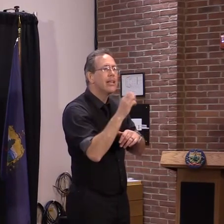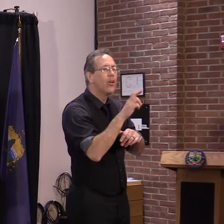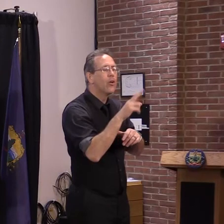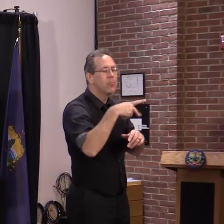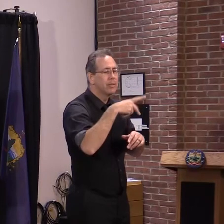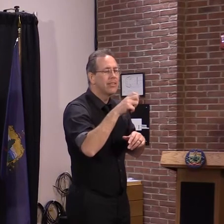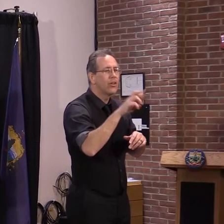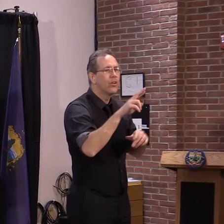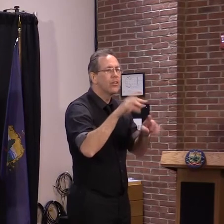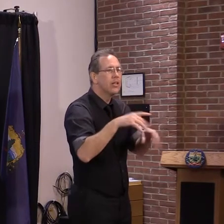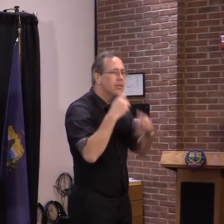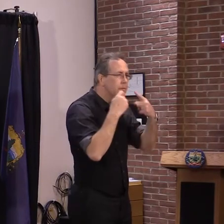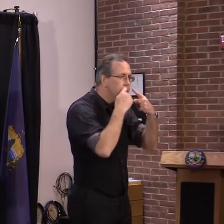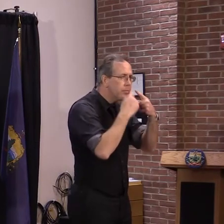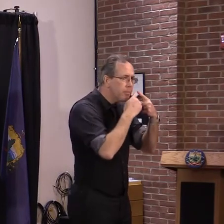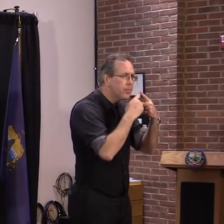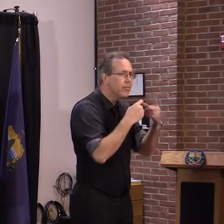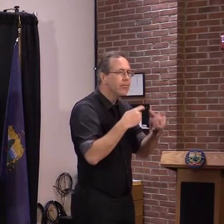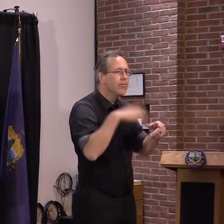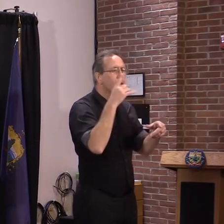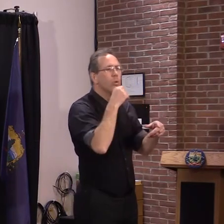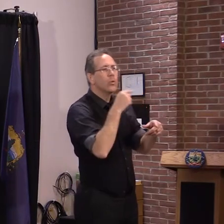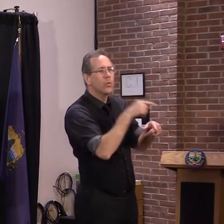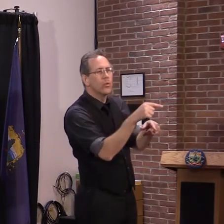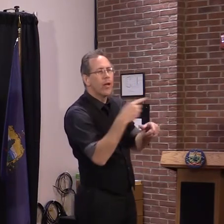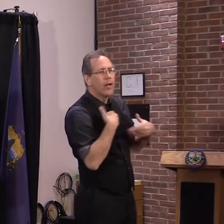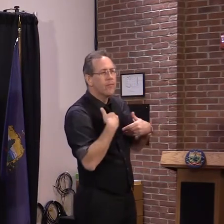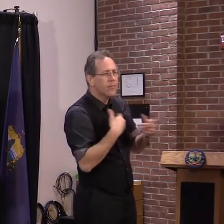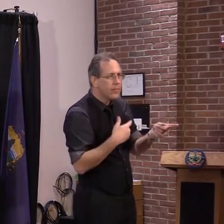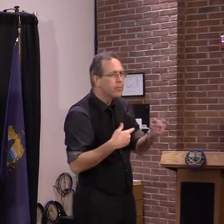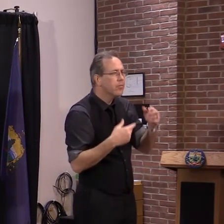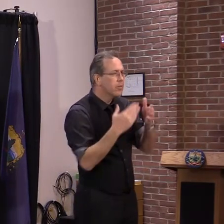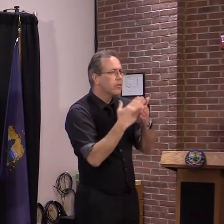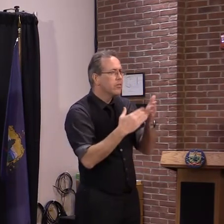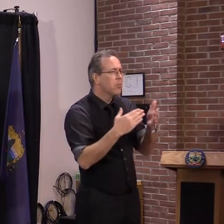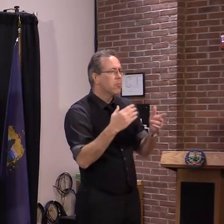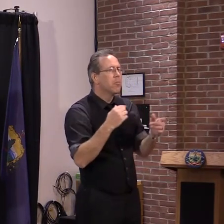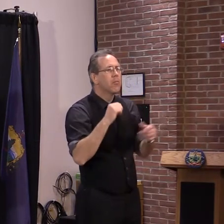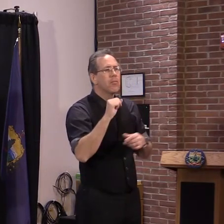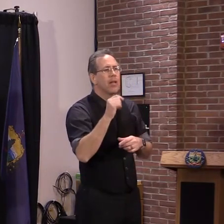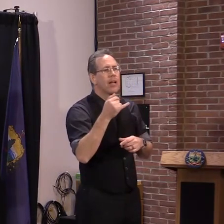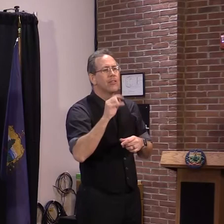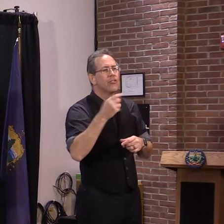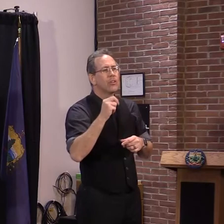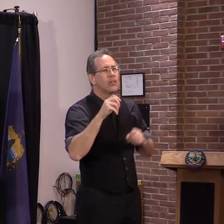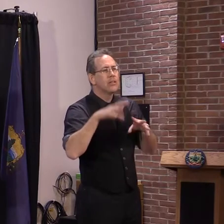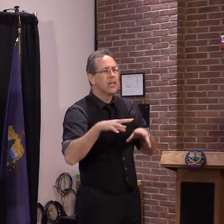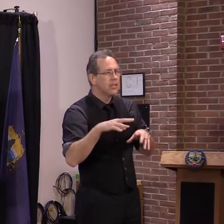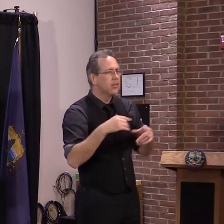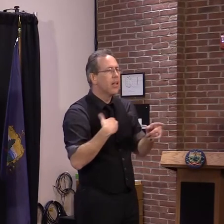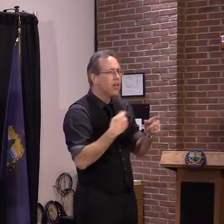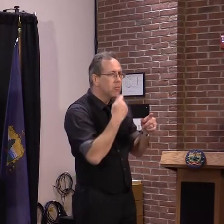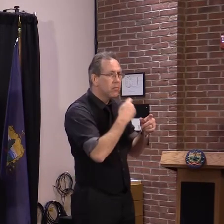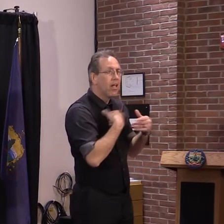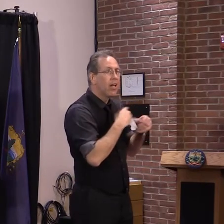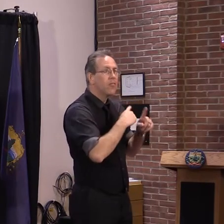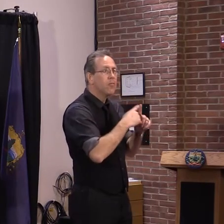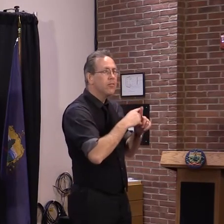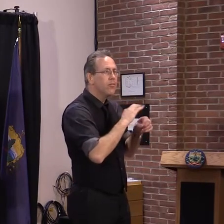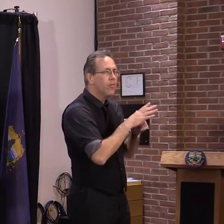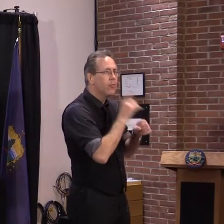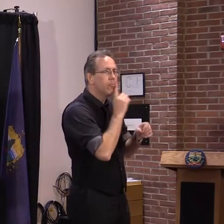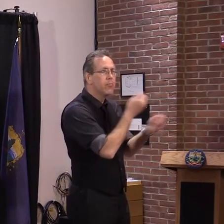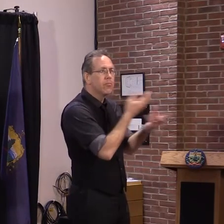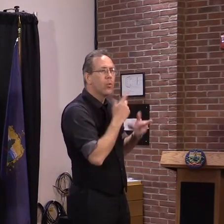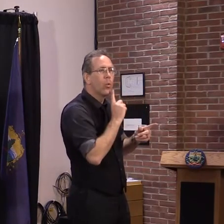in mind there are people who will have done antigen tests and we don't know who they are unless they've reported to the site. We're